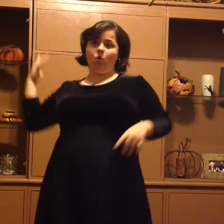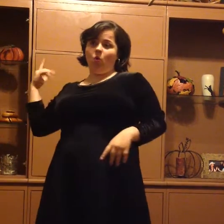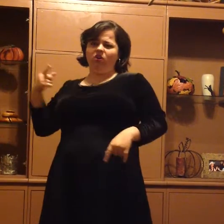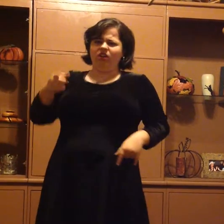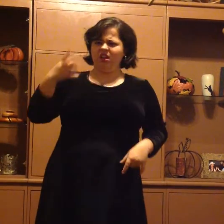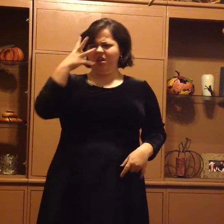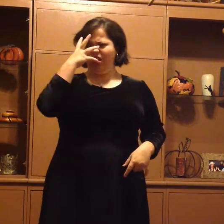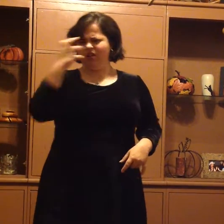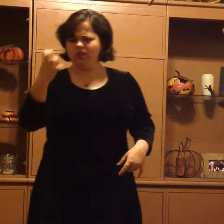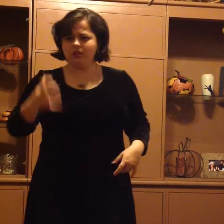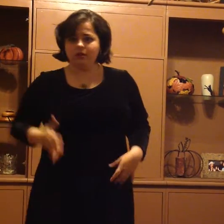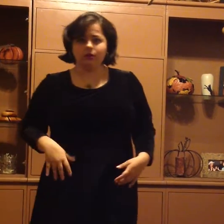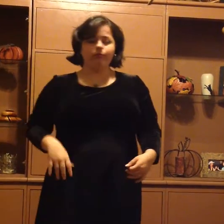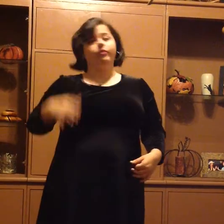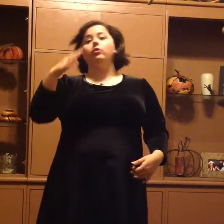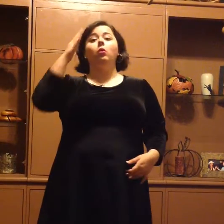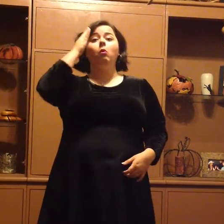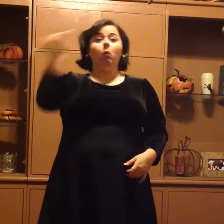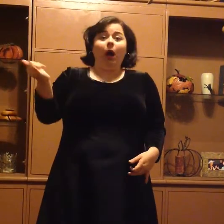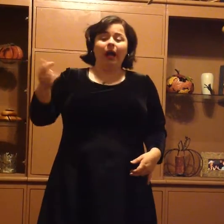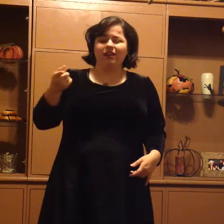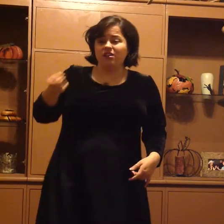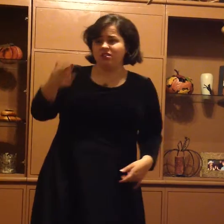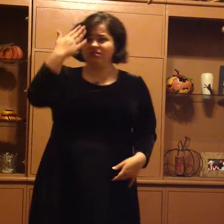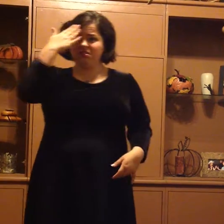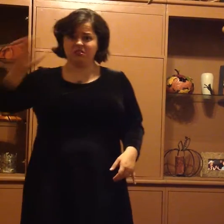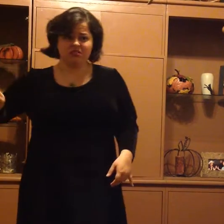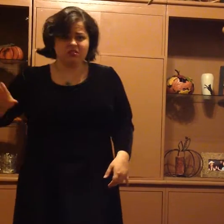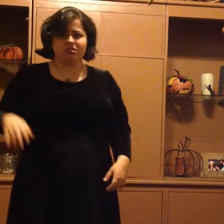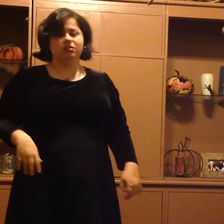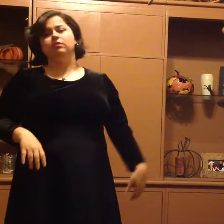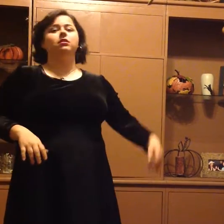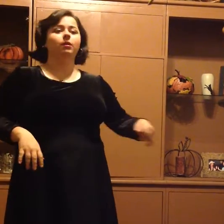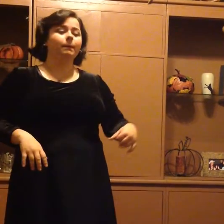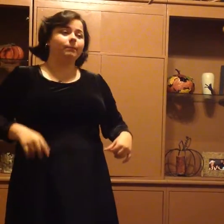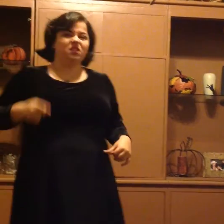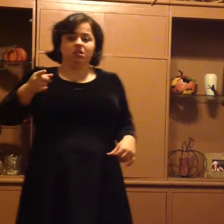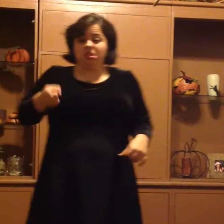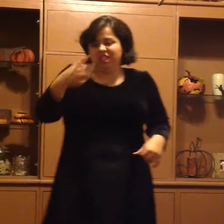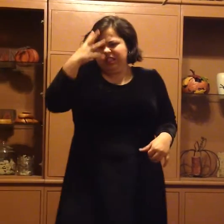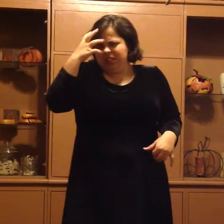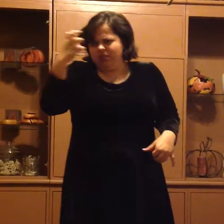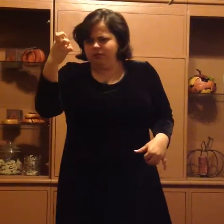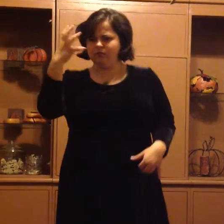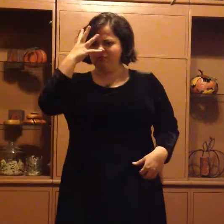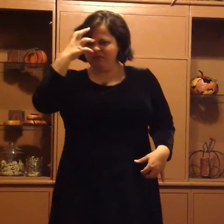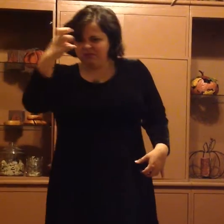became angry with each other. No bear remembers why, and they became angrier and